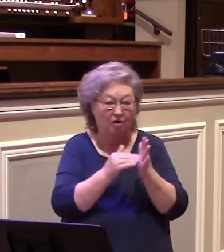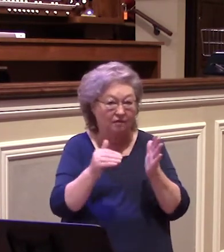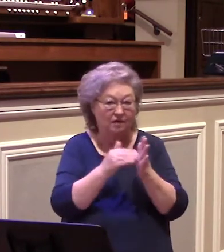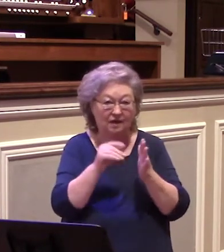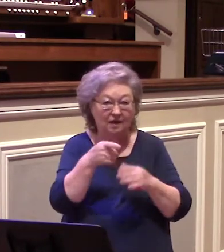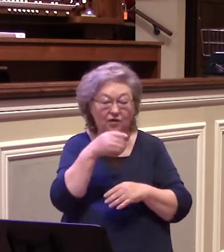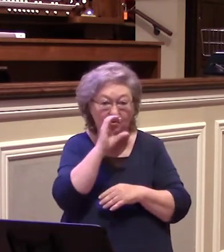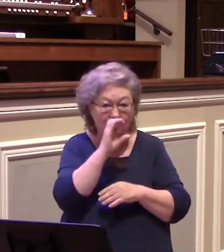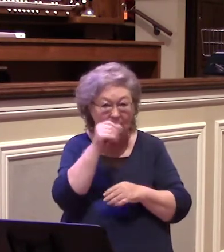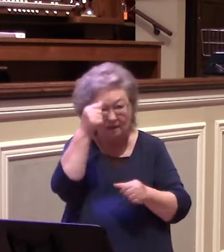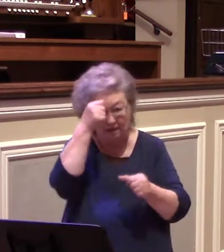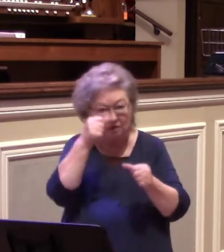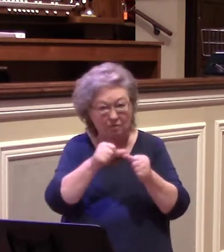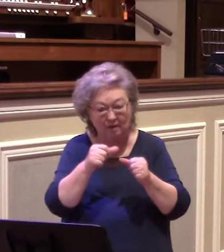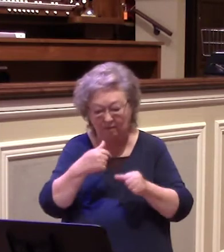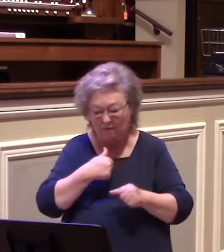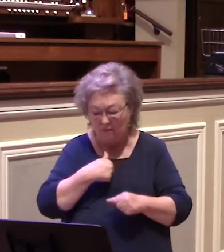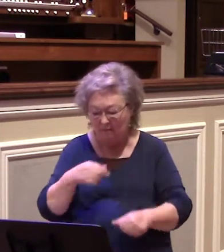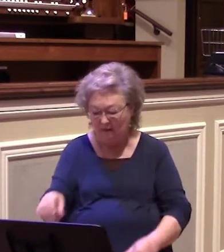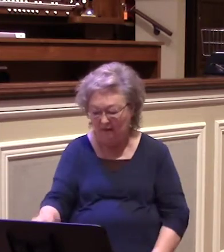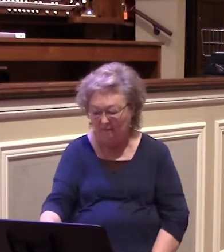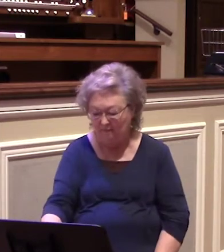me.'"